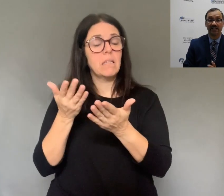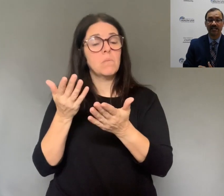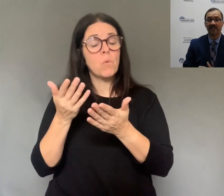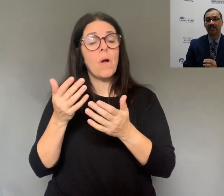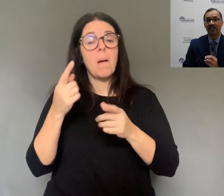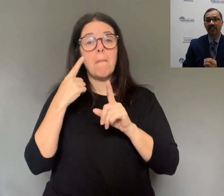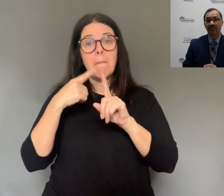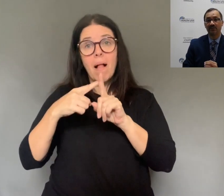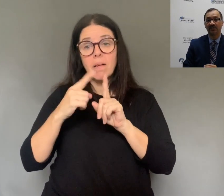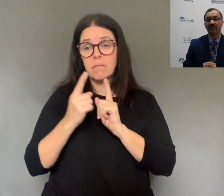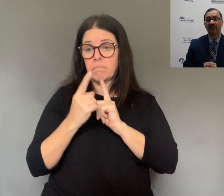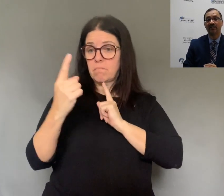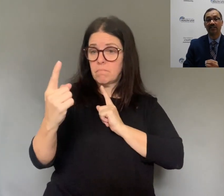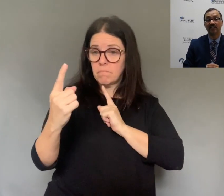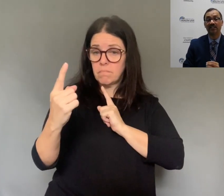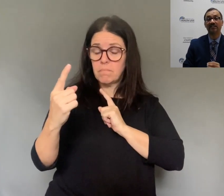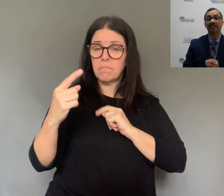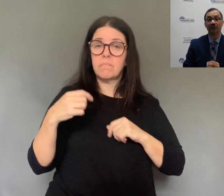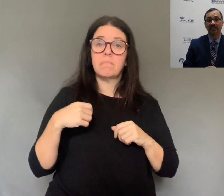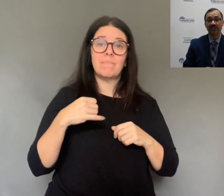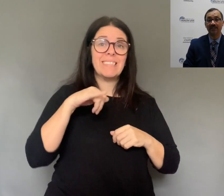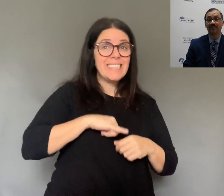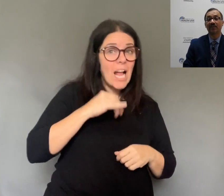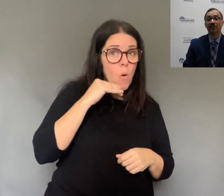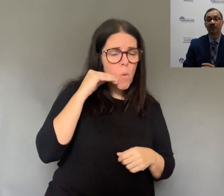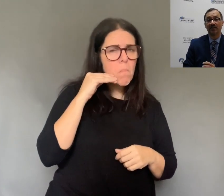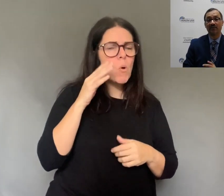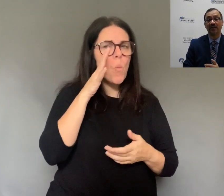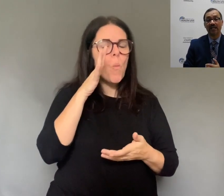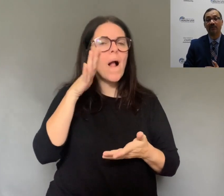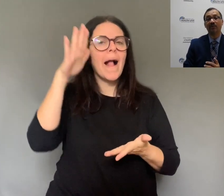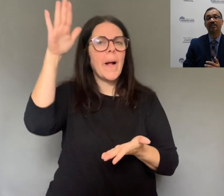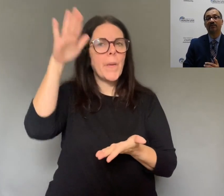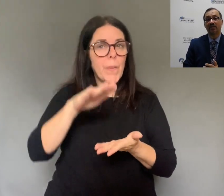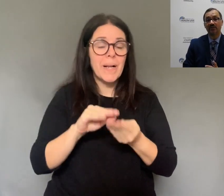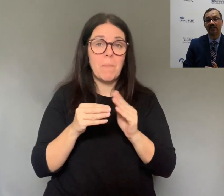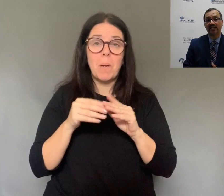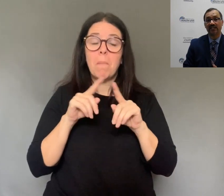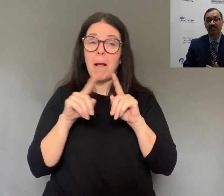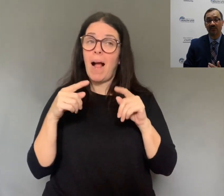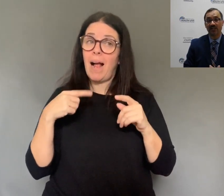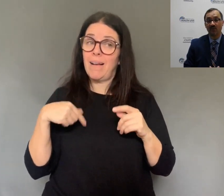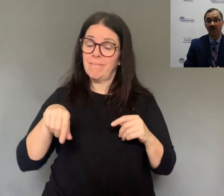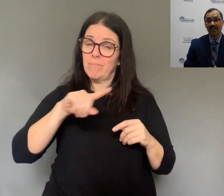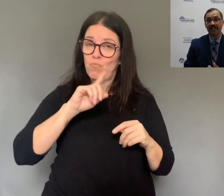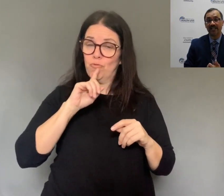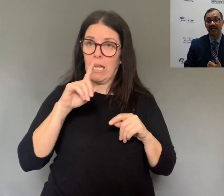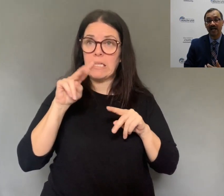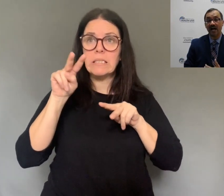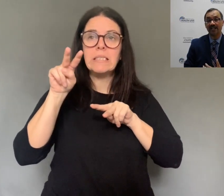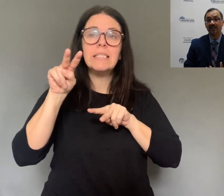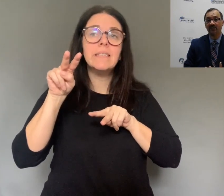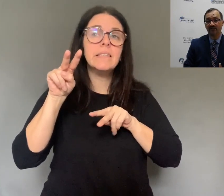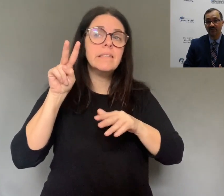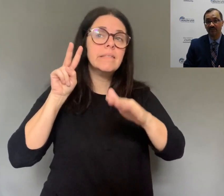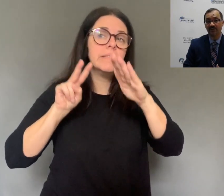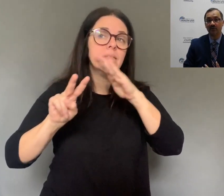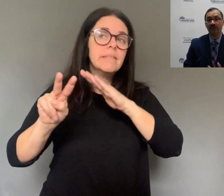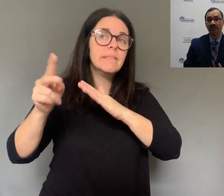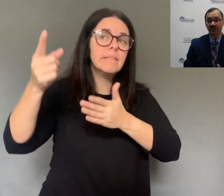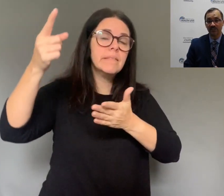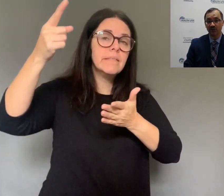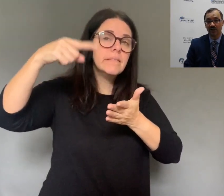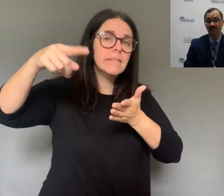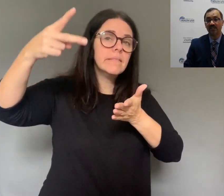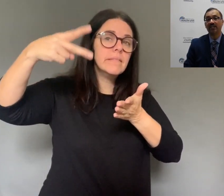not that. It is only for the things that you need. So when everyone is following that, it will avoid that high number of people going